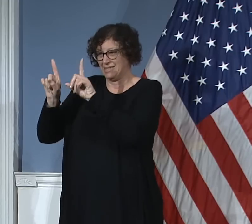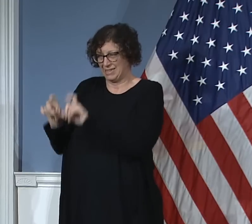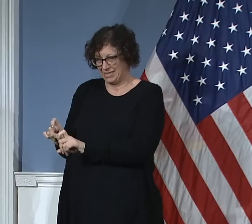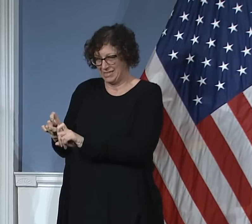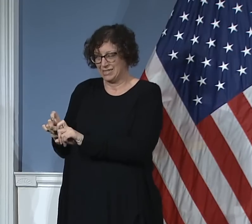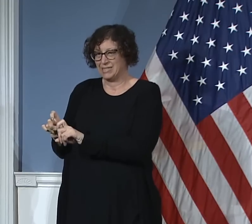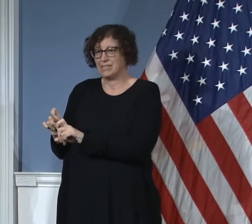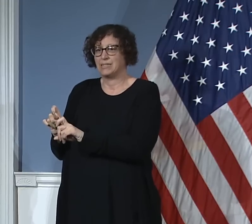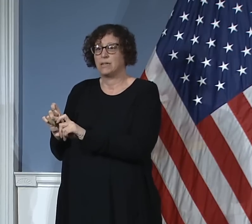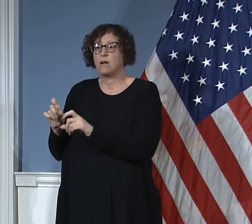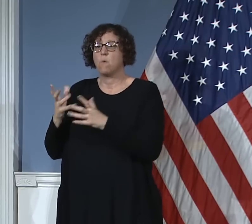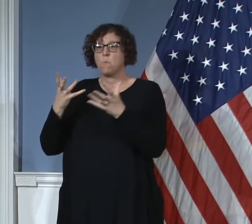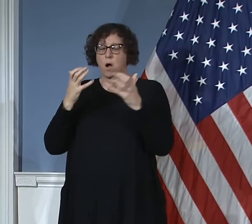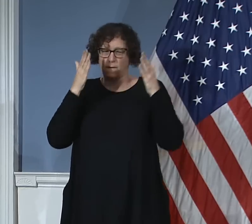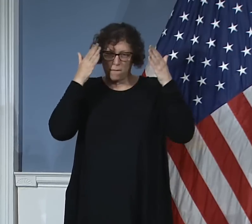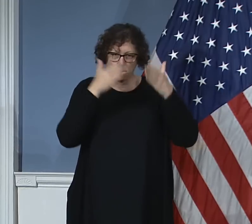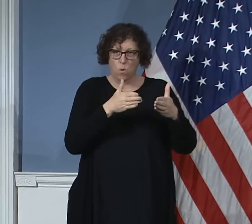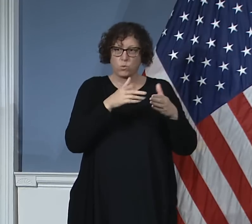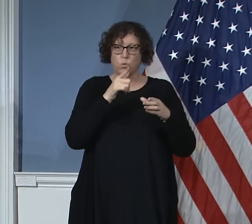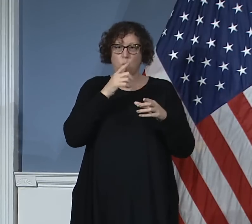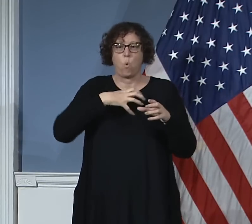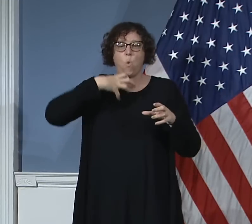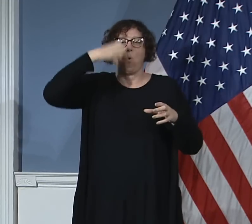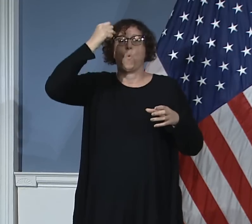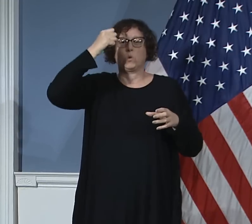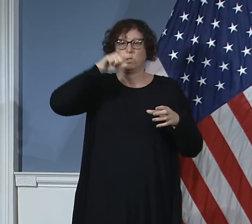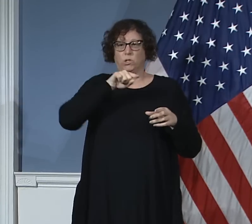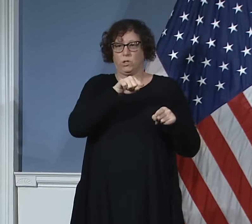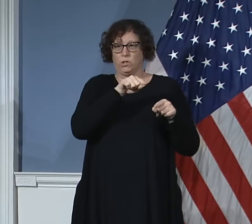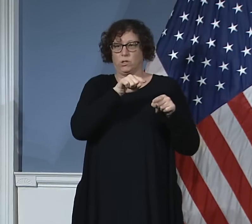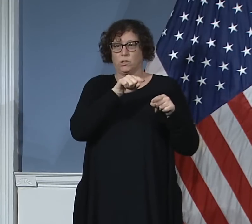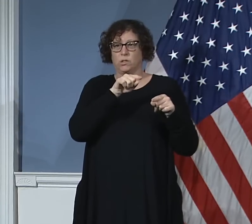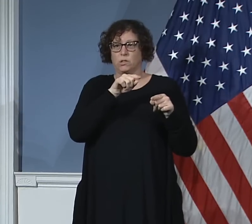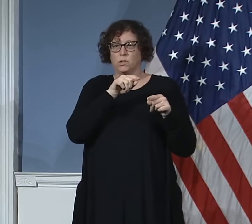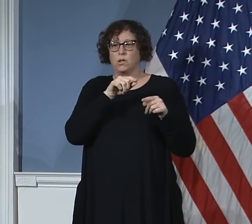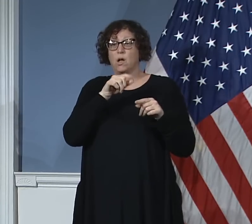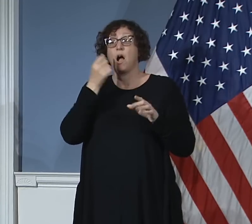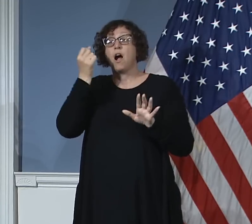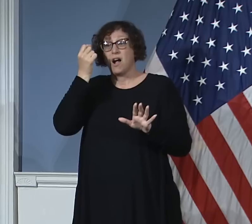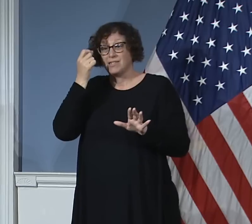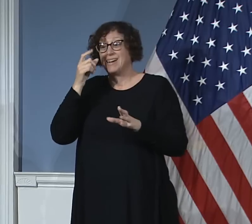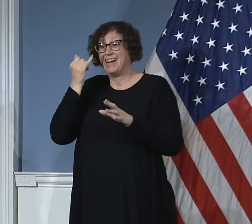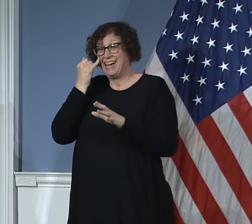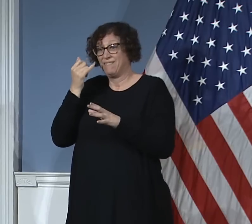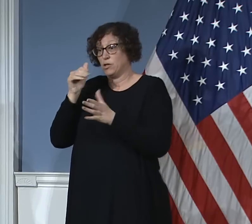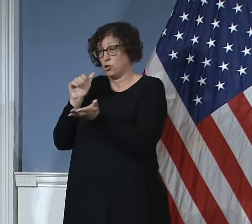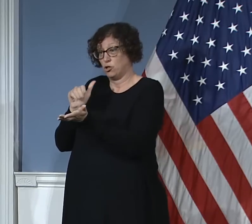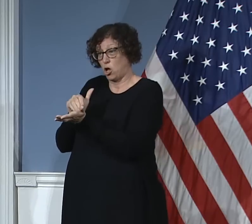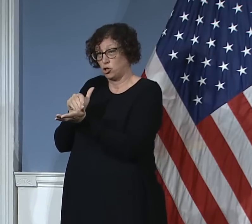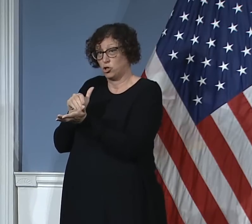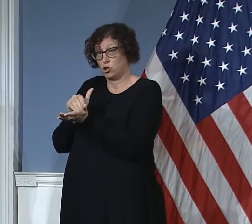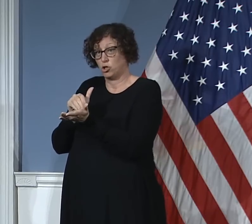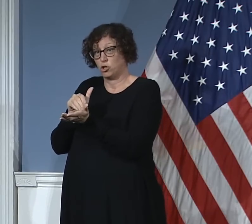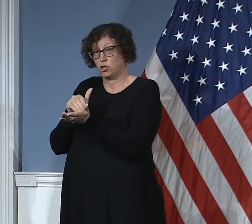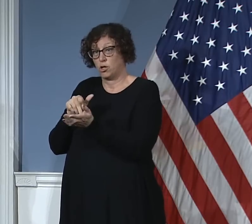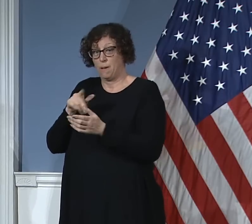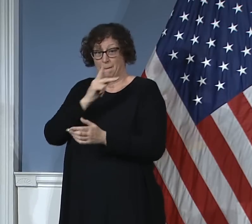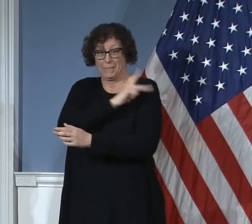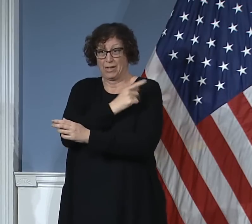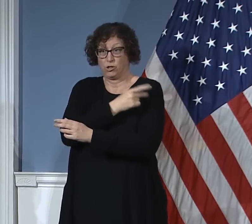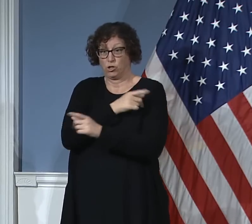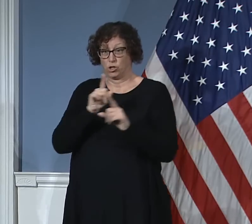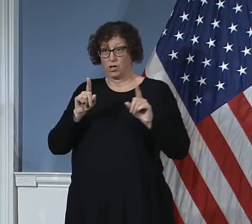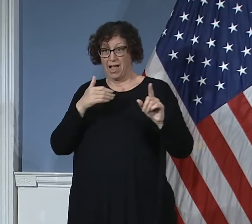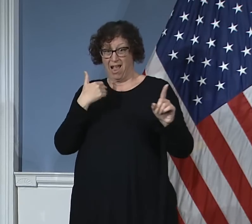have patients they feel are not getting better. Because again, we don't want to completely discourage people from getting tested